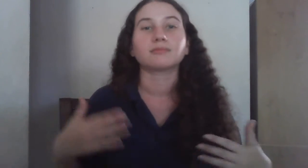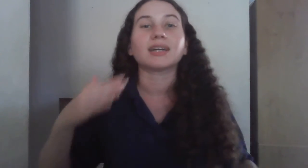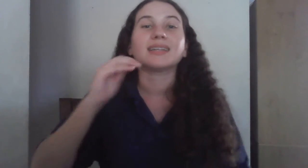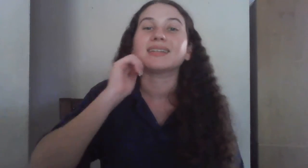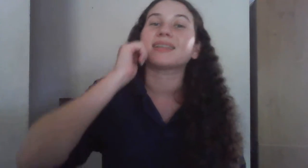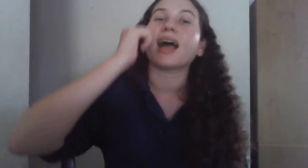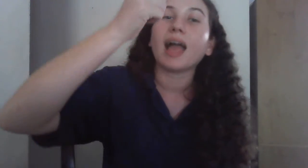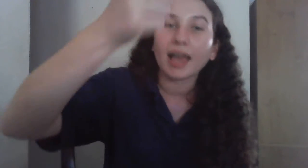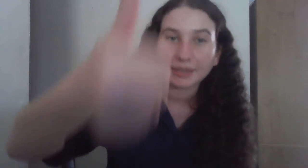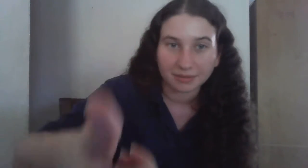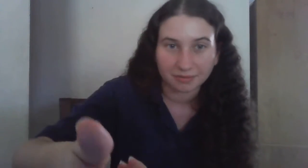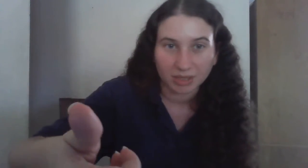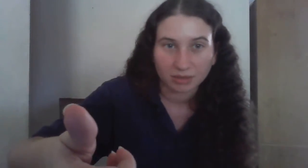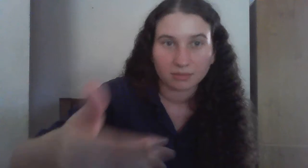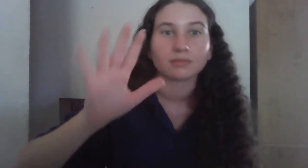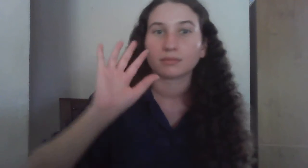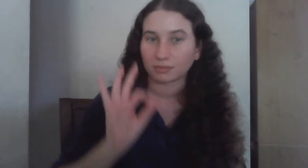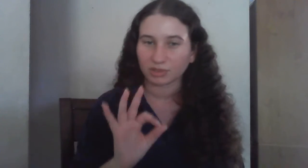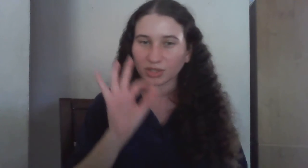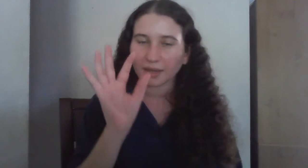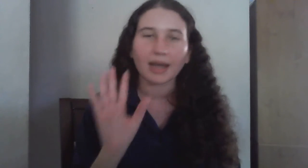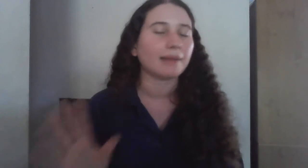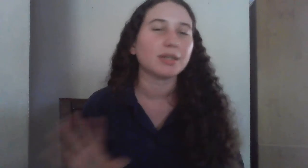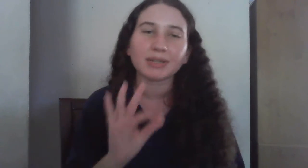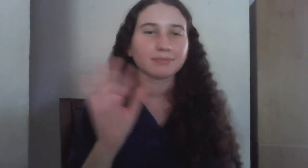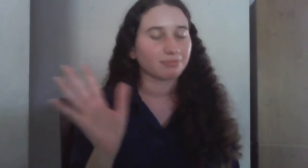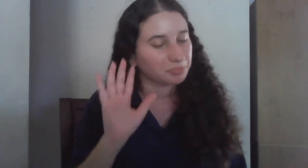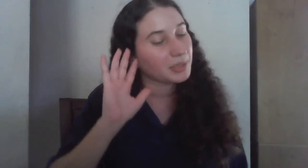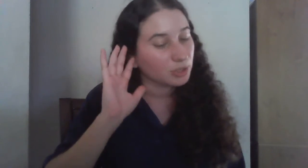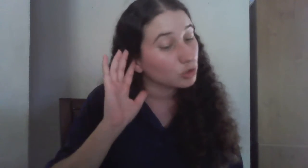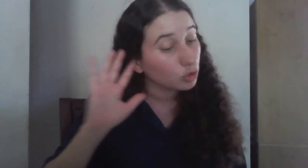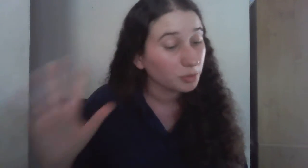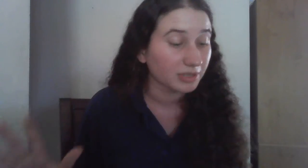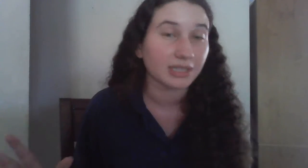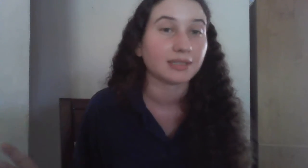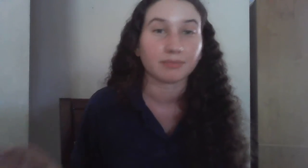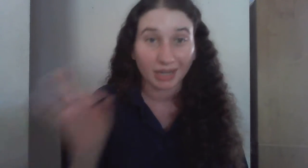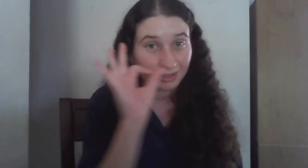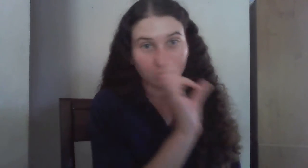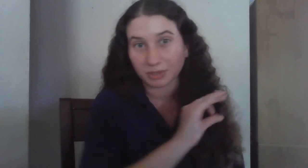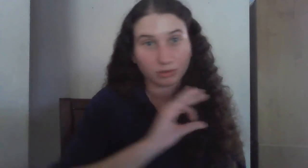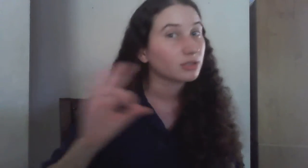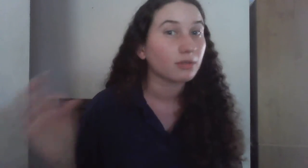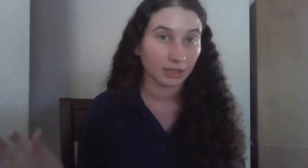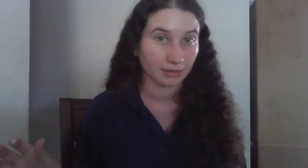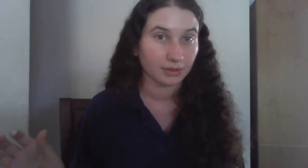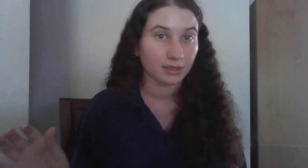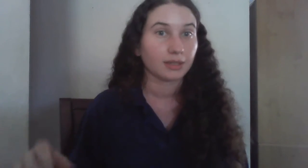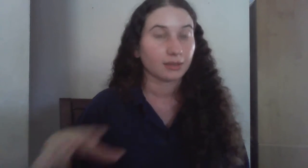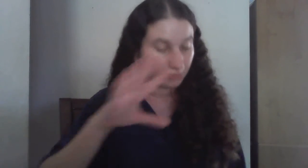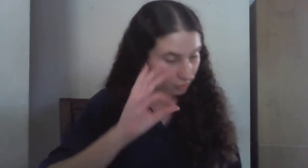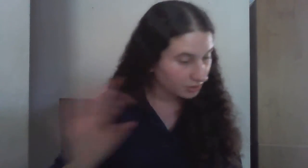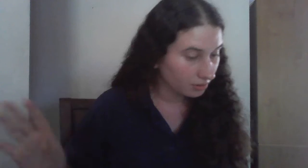Right? It is ahead of me. Maybe I'm being super redundant, but I just want to be crystal clear. Crystal